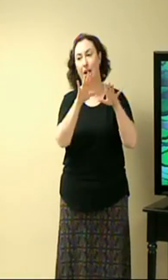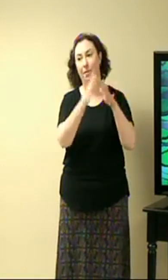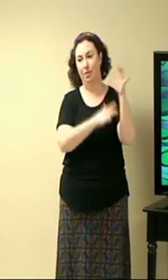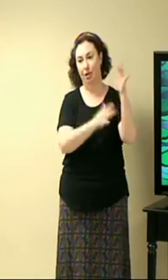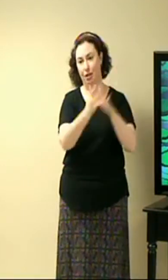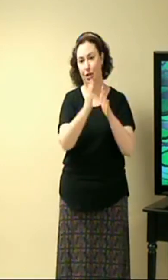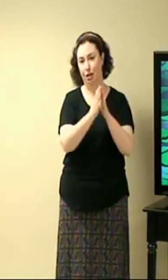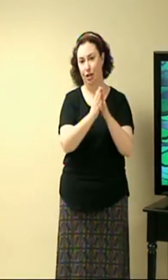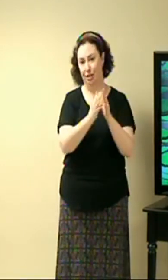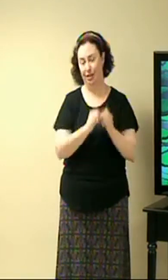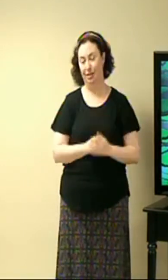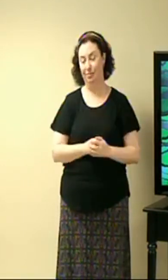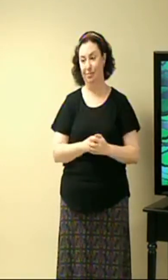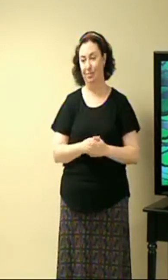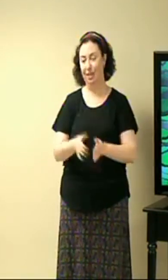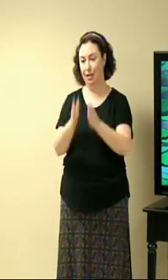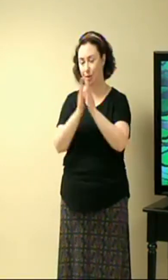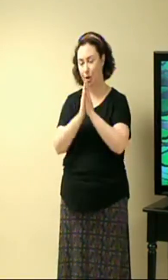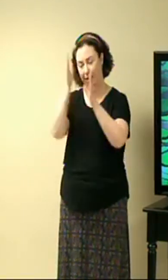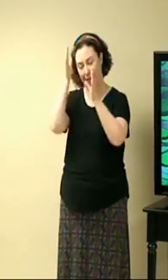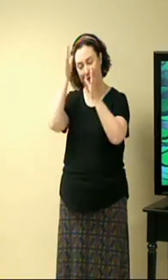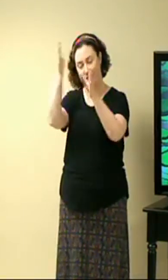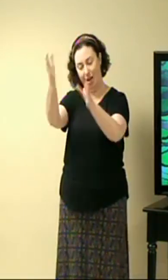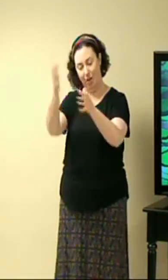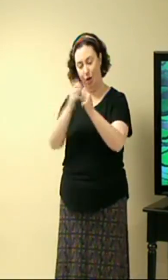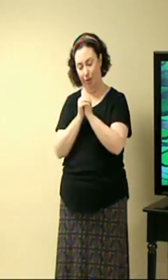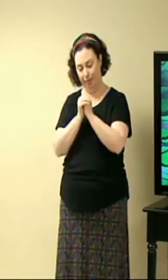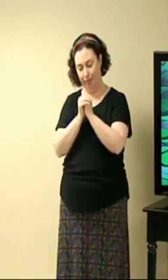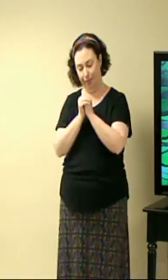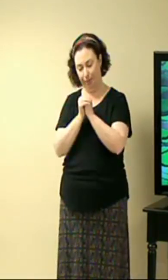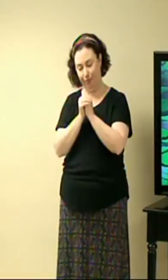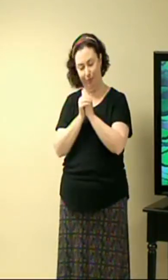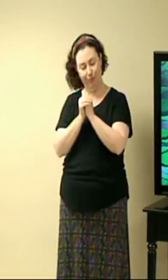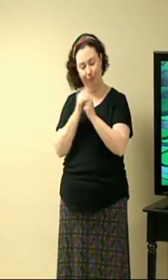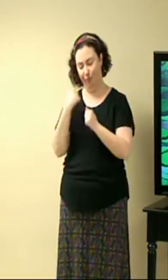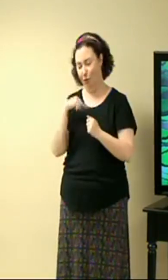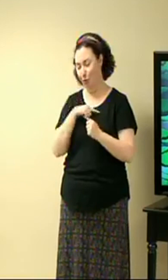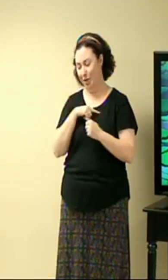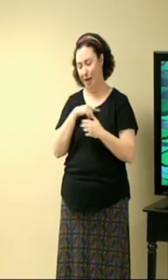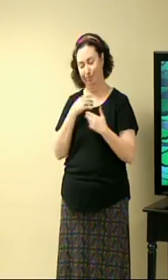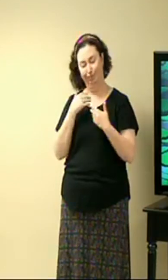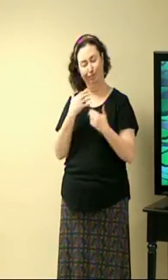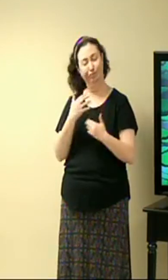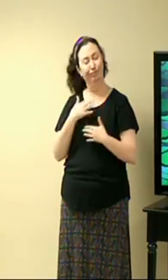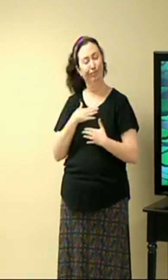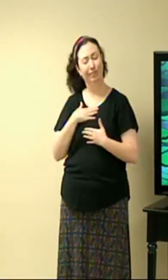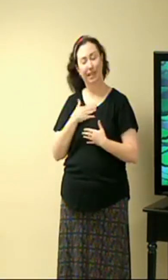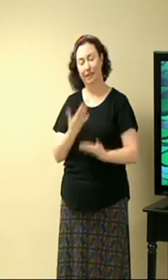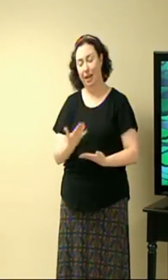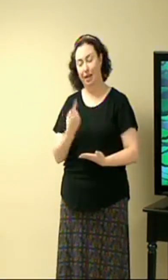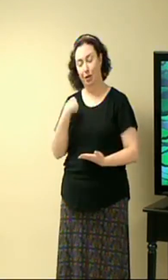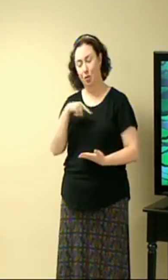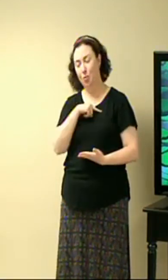hearts. Father, we just confess to you that we have sinned against you.